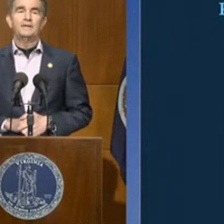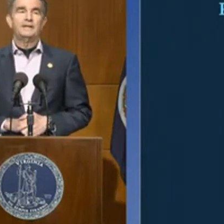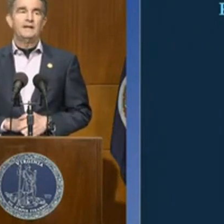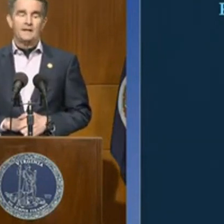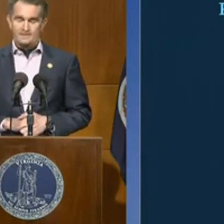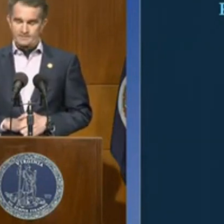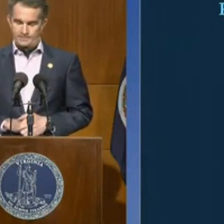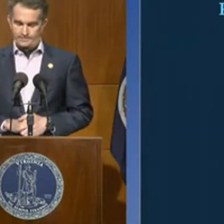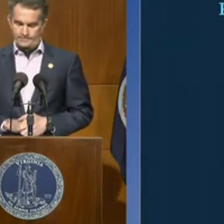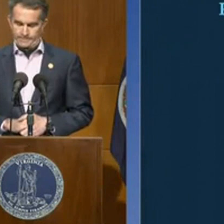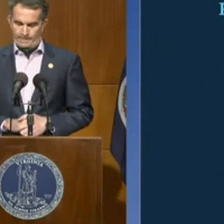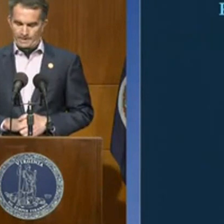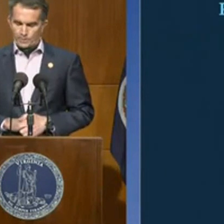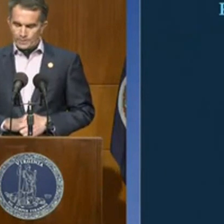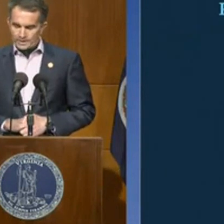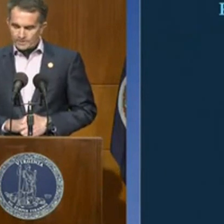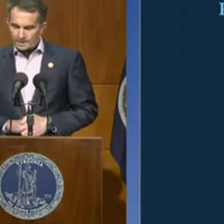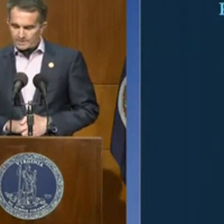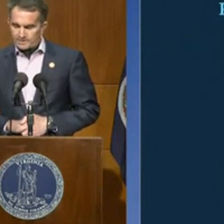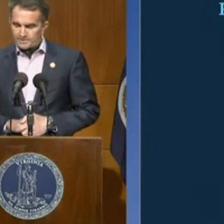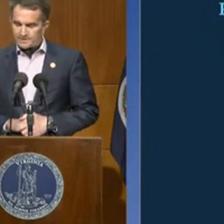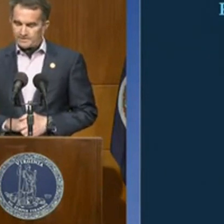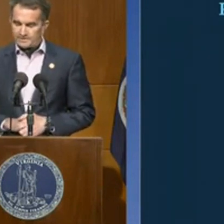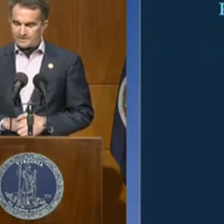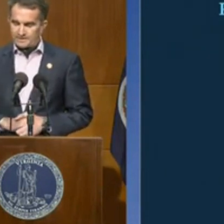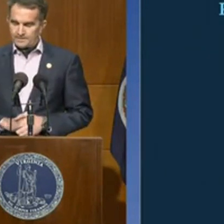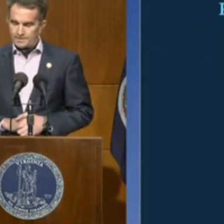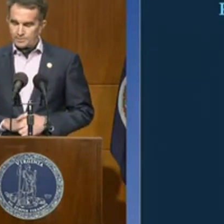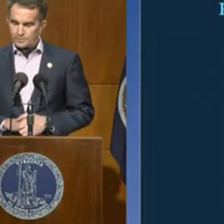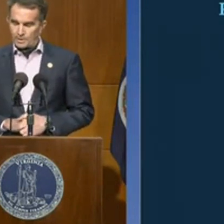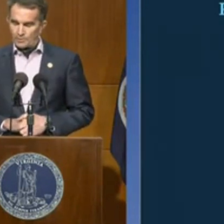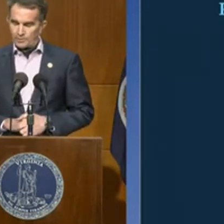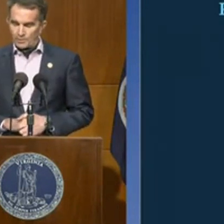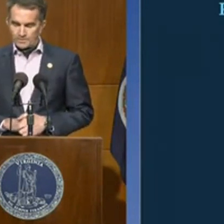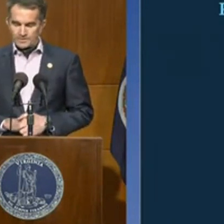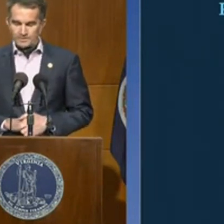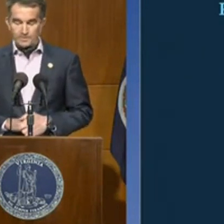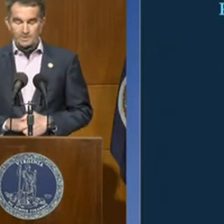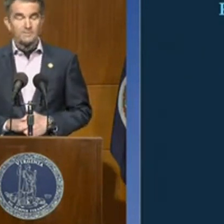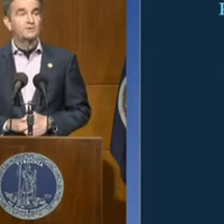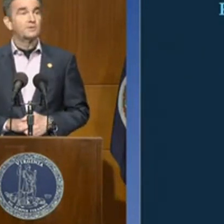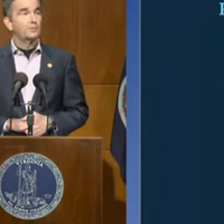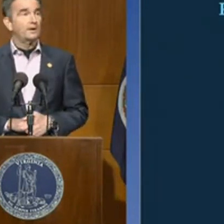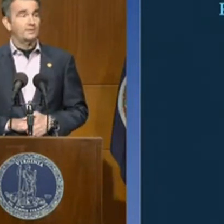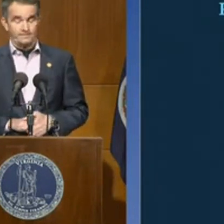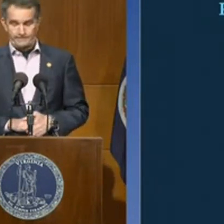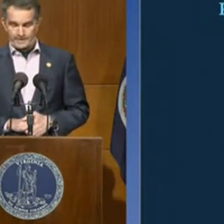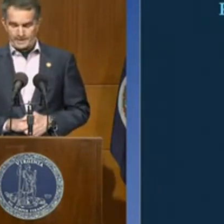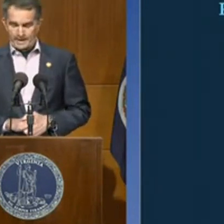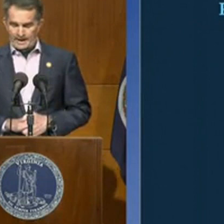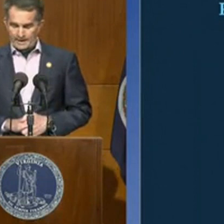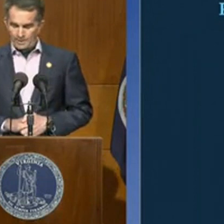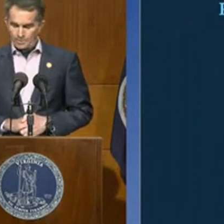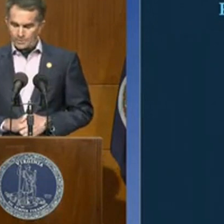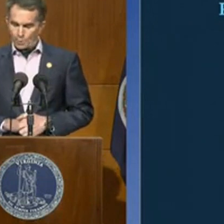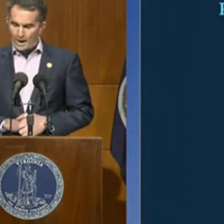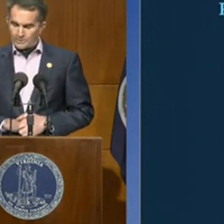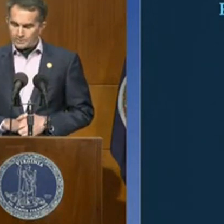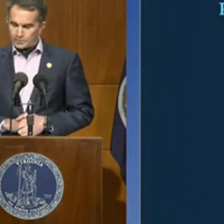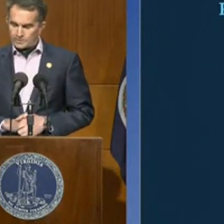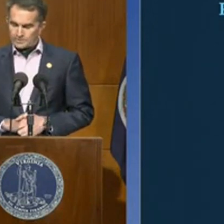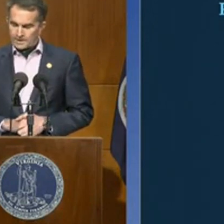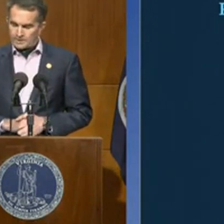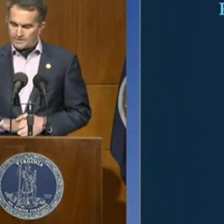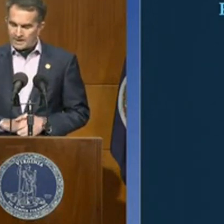and VDH. We expect the CDC team to do an overall assessment of the situation and help with